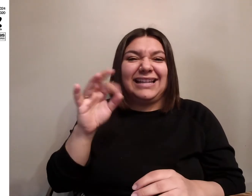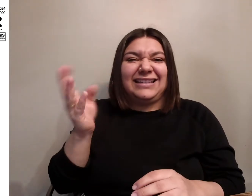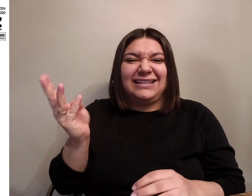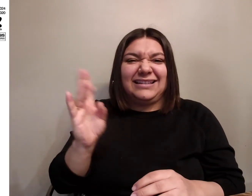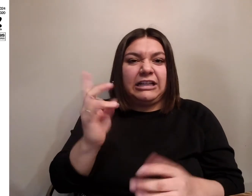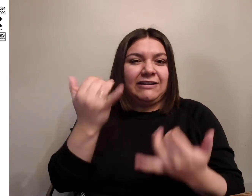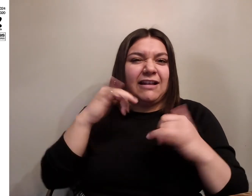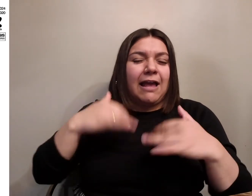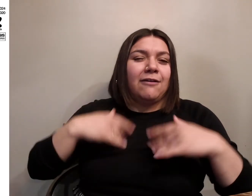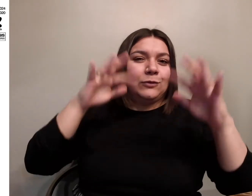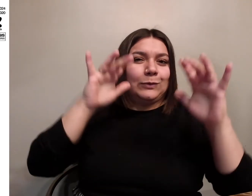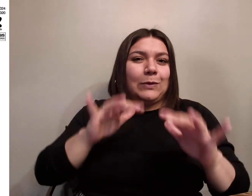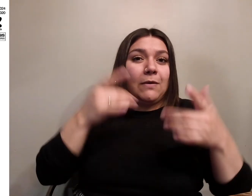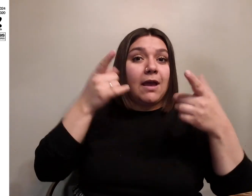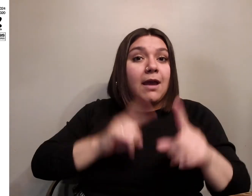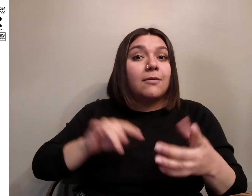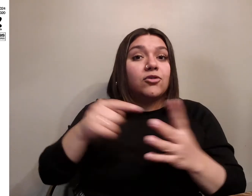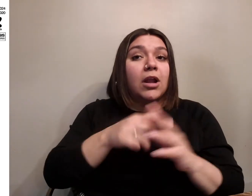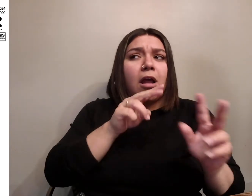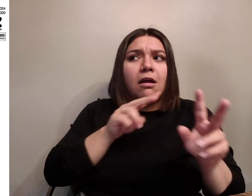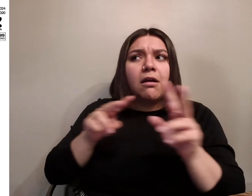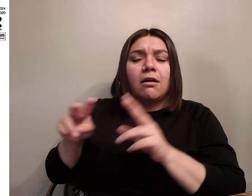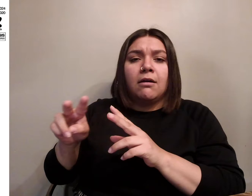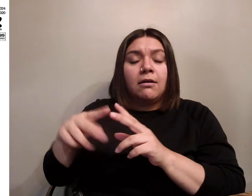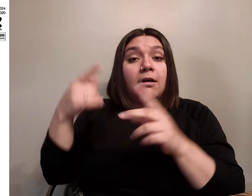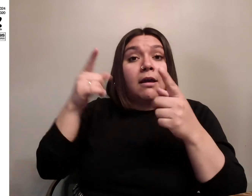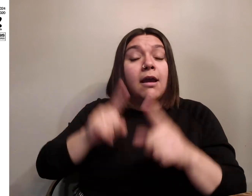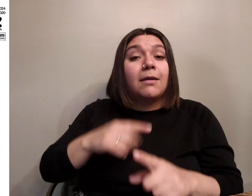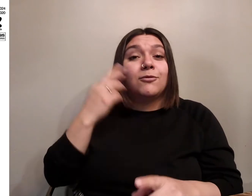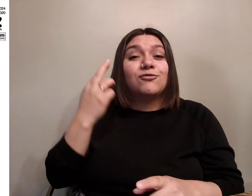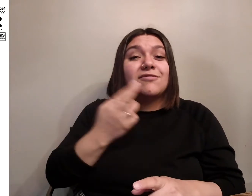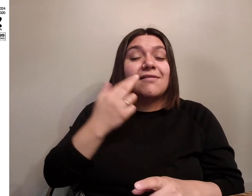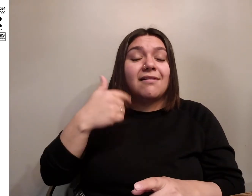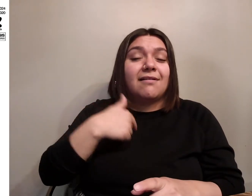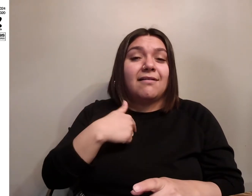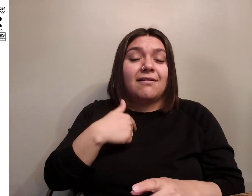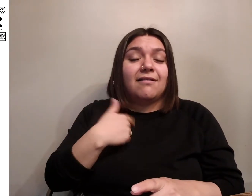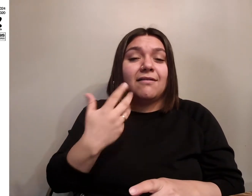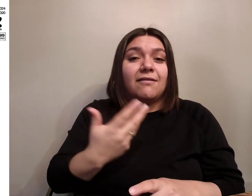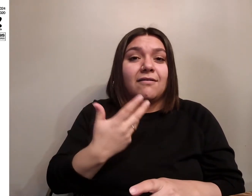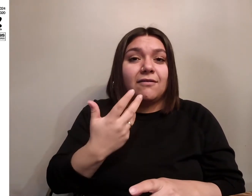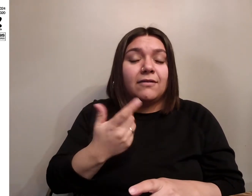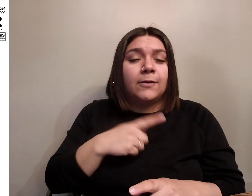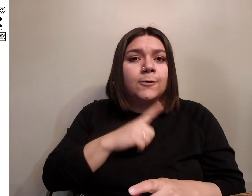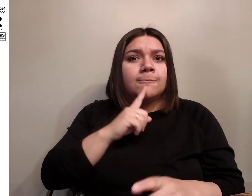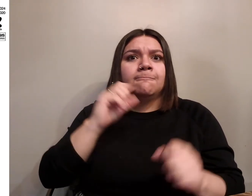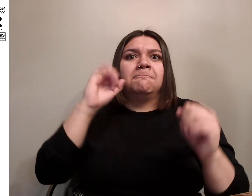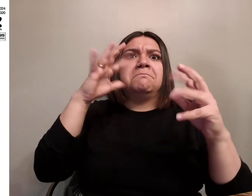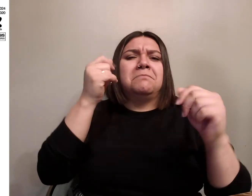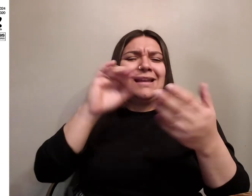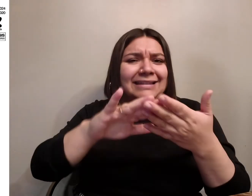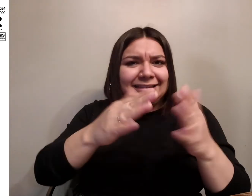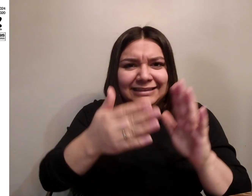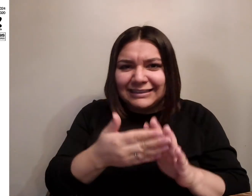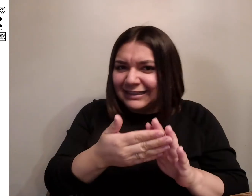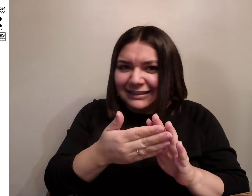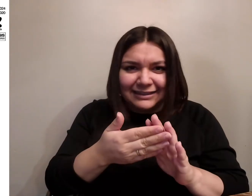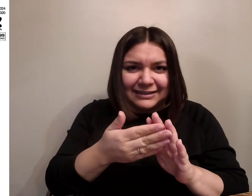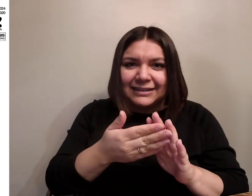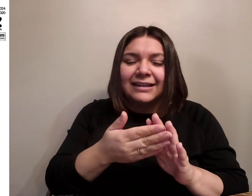of 67, and there was still a bit of snow and whatnot. And I started looking around, and I found myself in